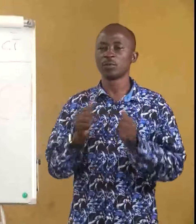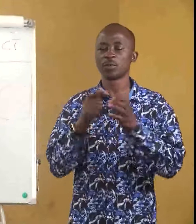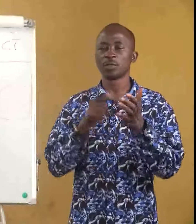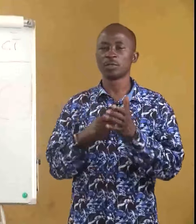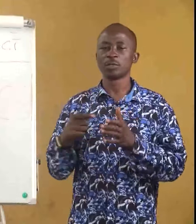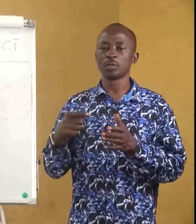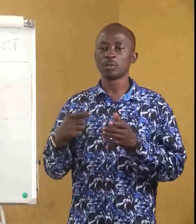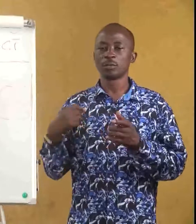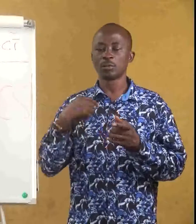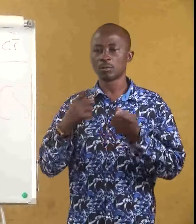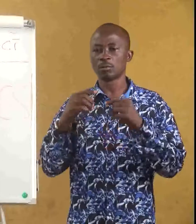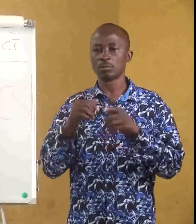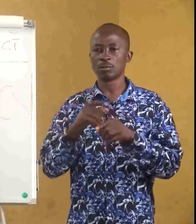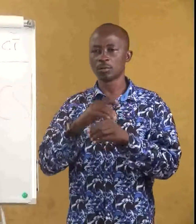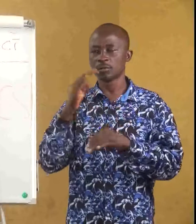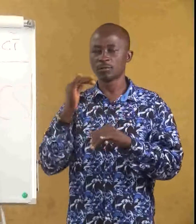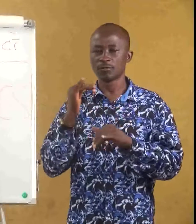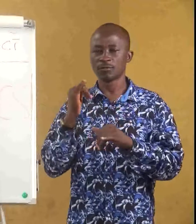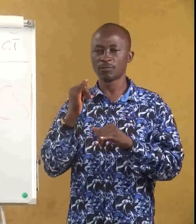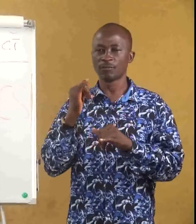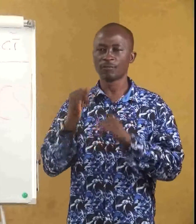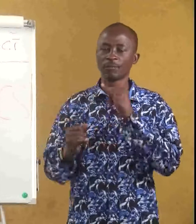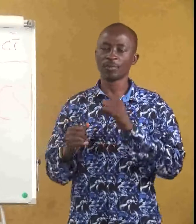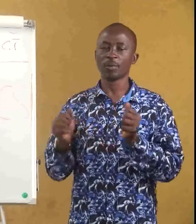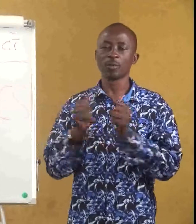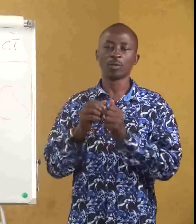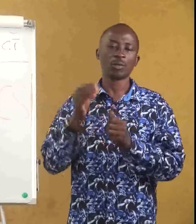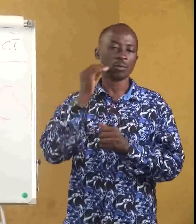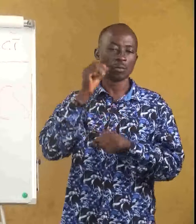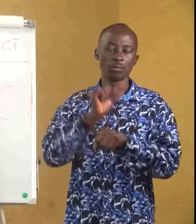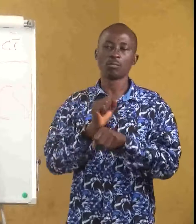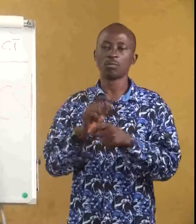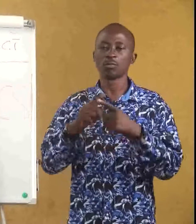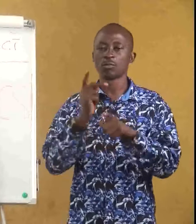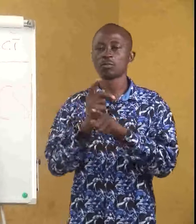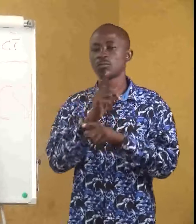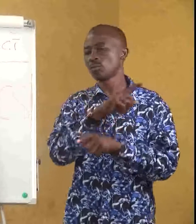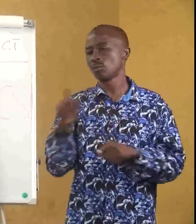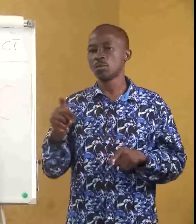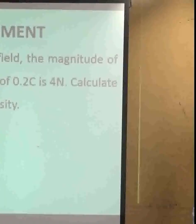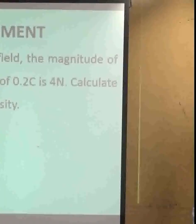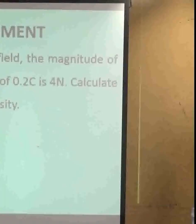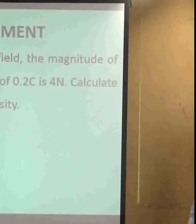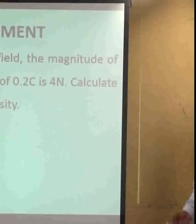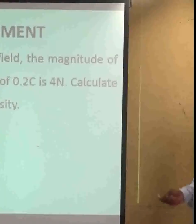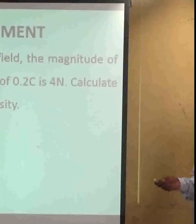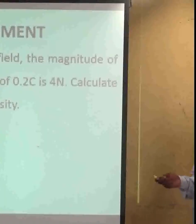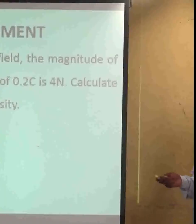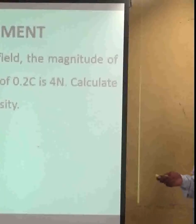to the conclusion with an assignment to keep you busy at home. On the assignment number 1,